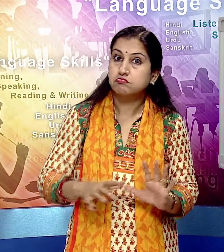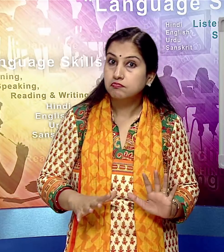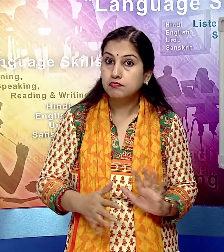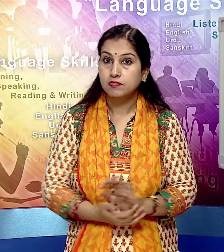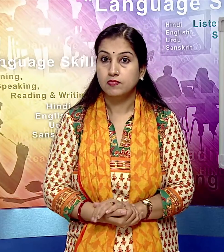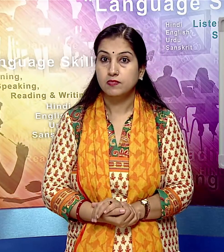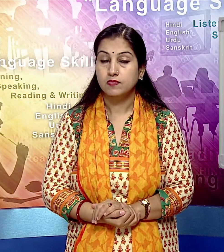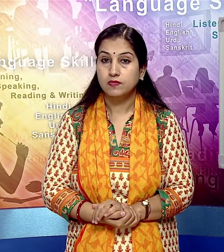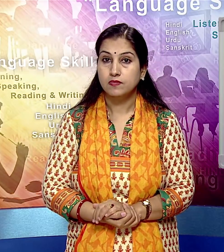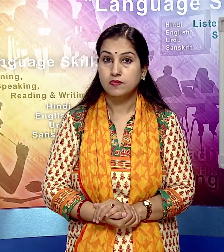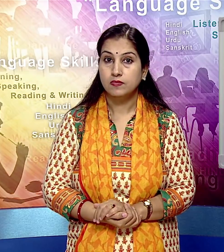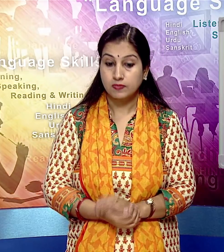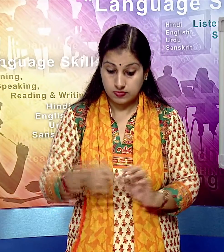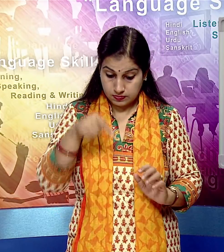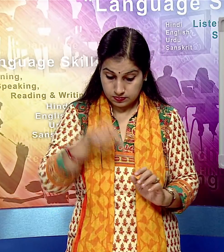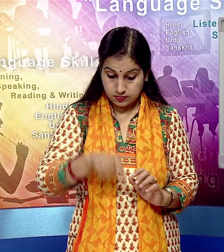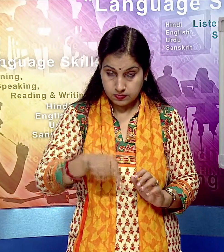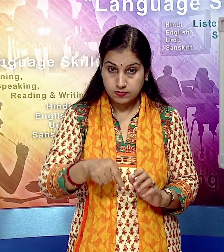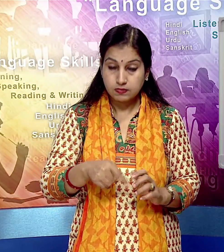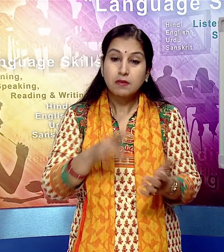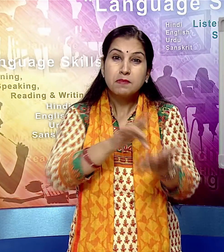Where cooking fuel is scarce,